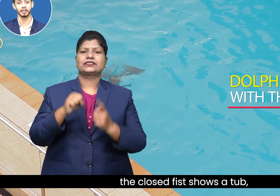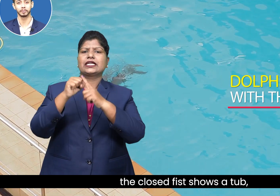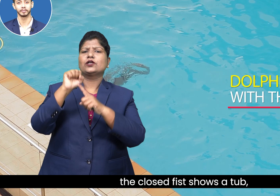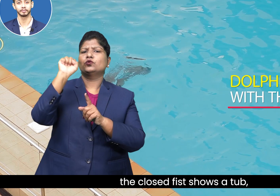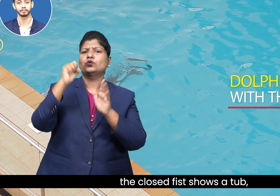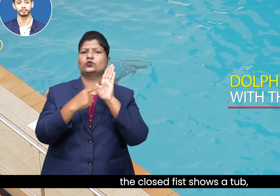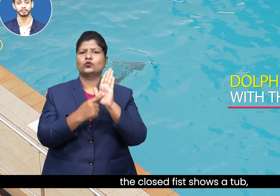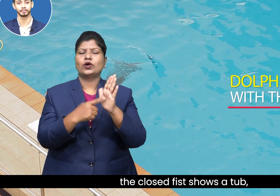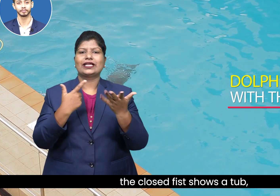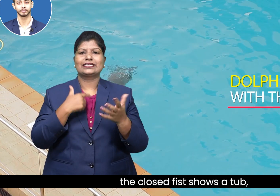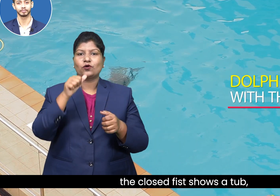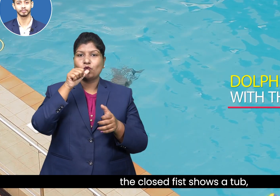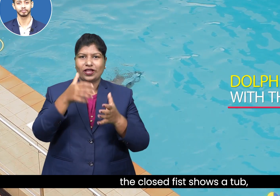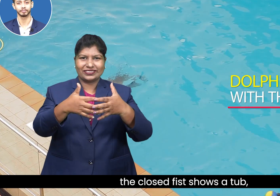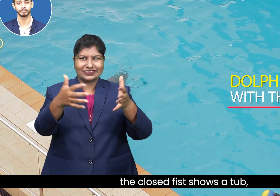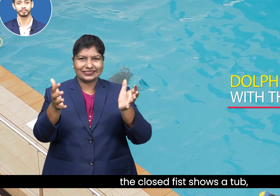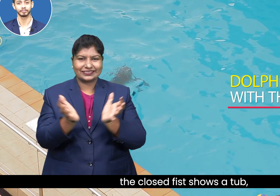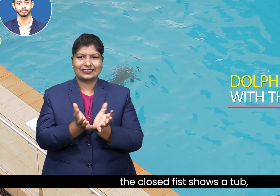shows a tub.